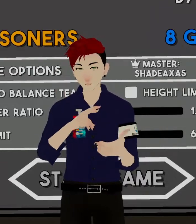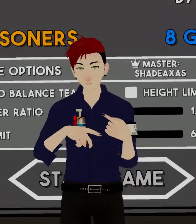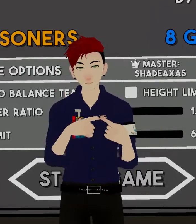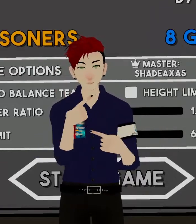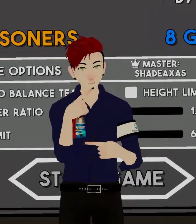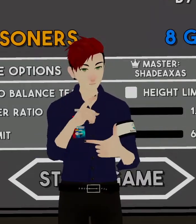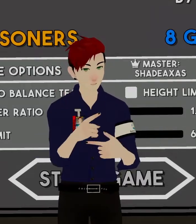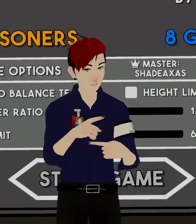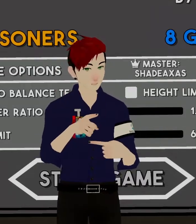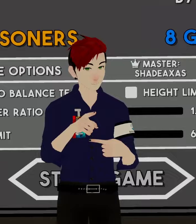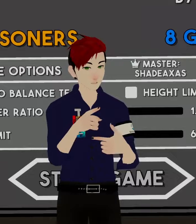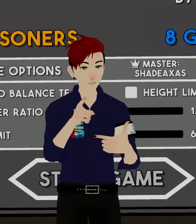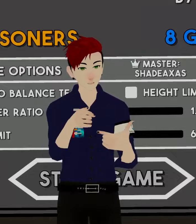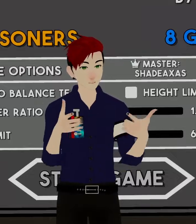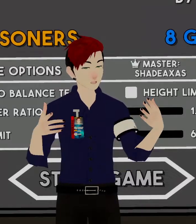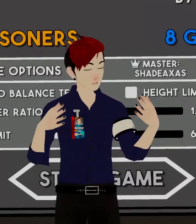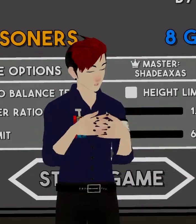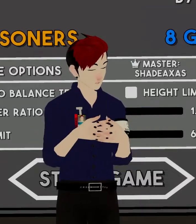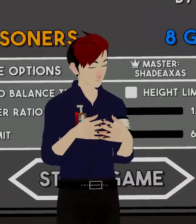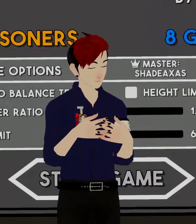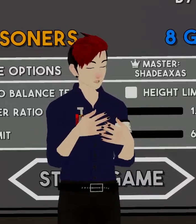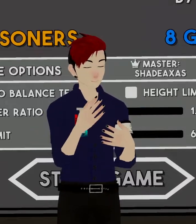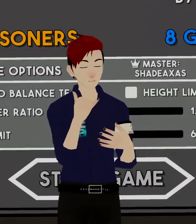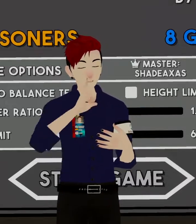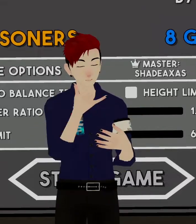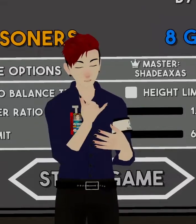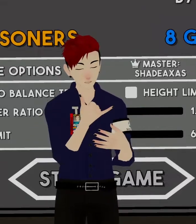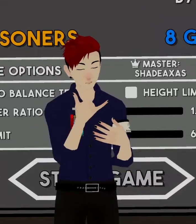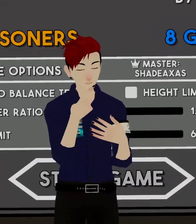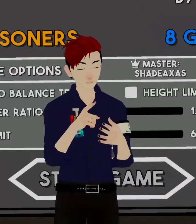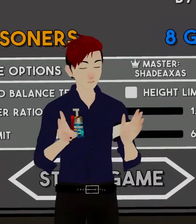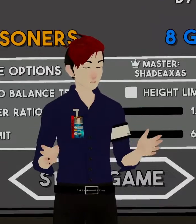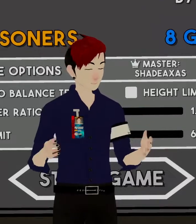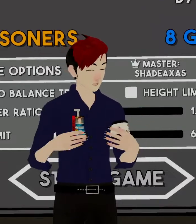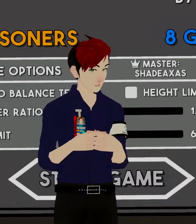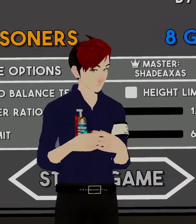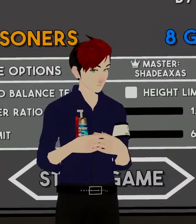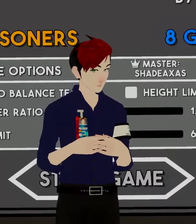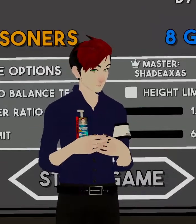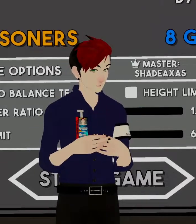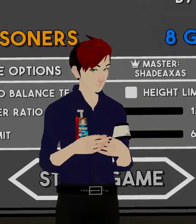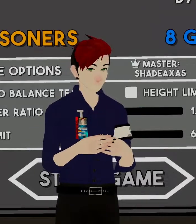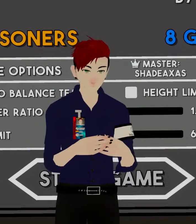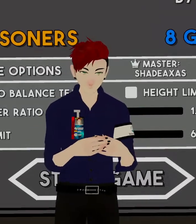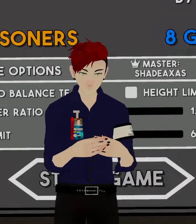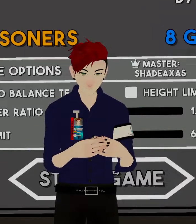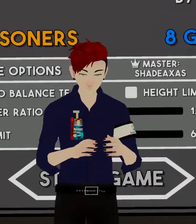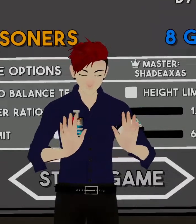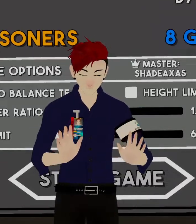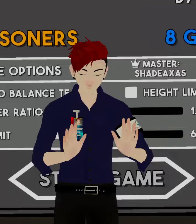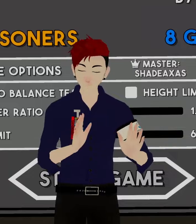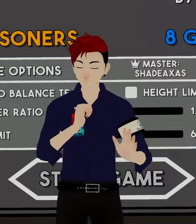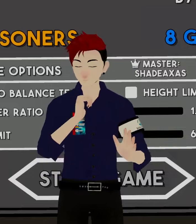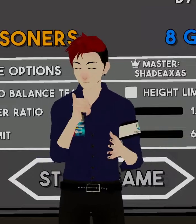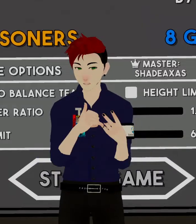weird whenever you tell somebody like, oh, you're busted, and you accidentally sign you're pregnant. Don't do